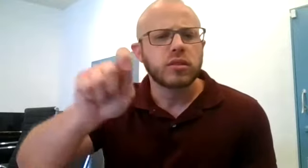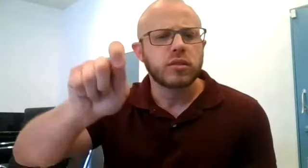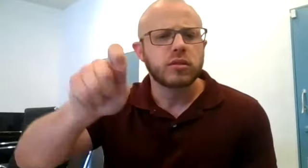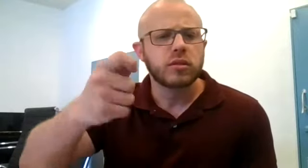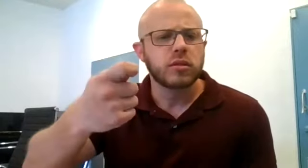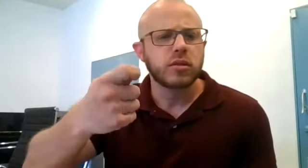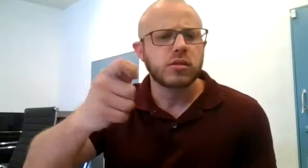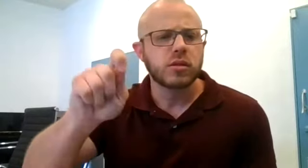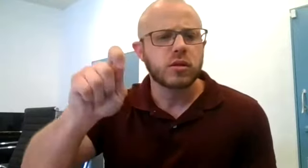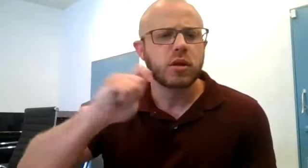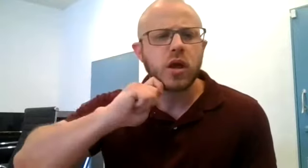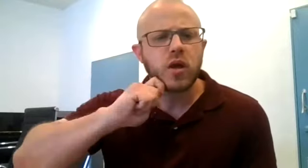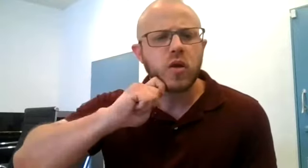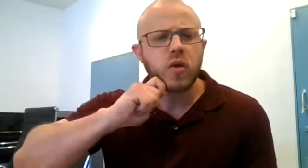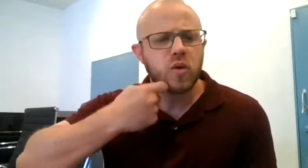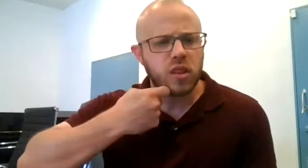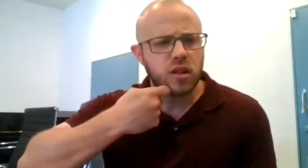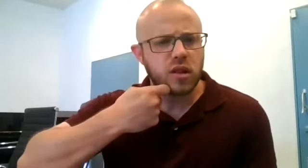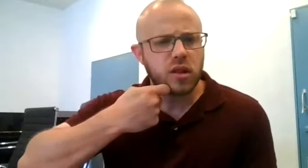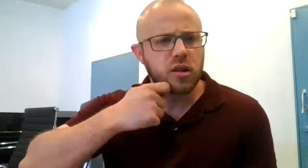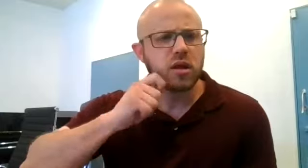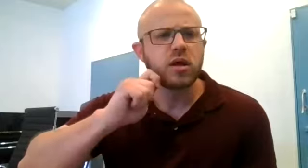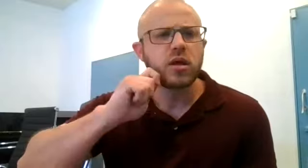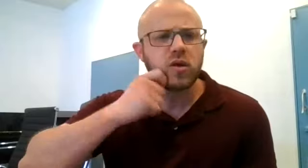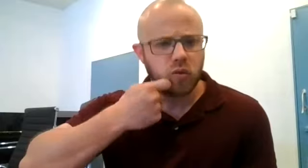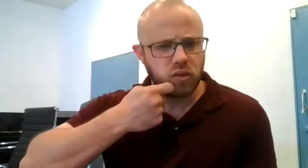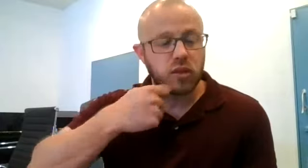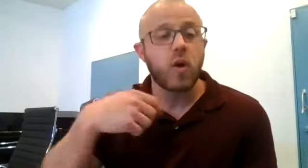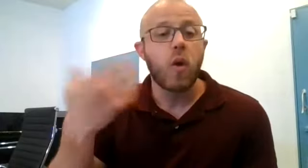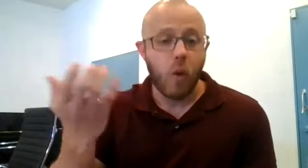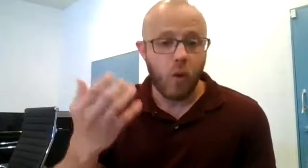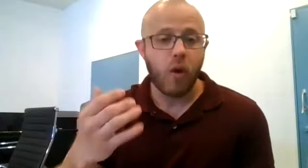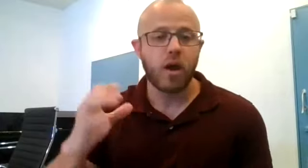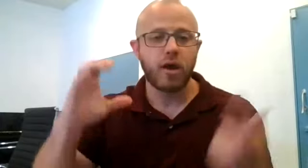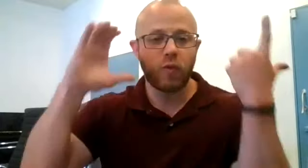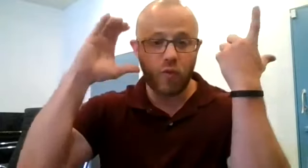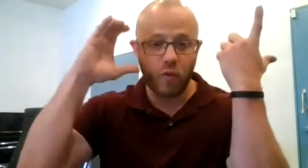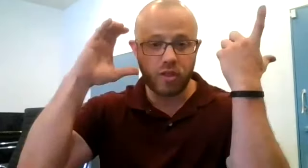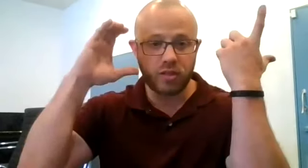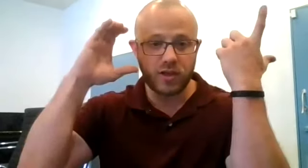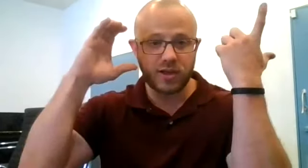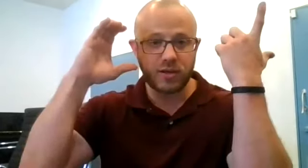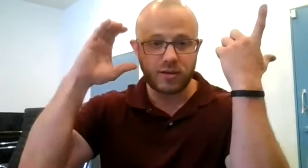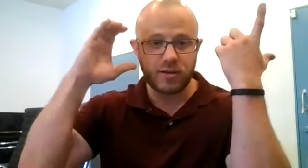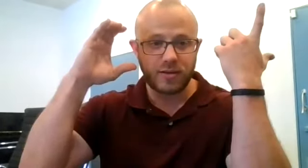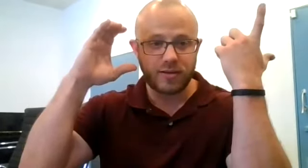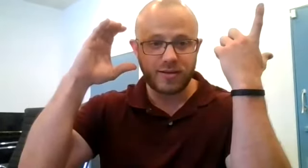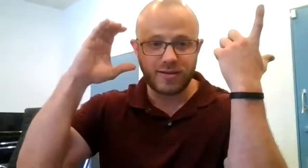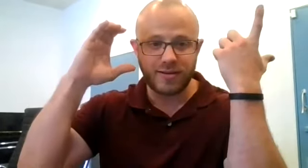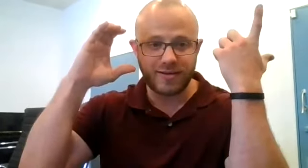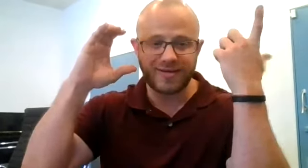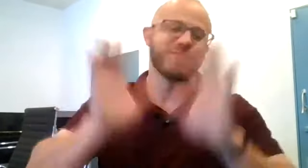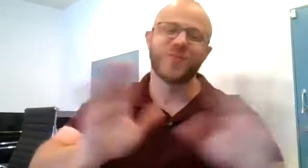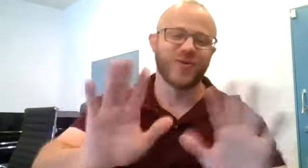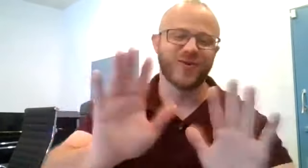Cool. Closed X hand. Cool. Twist forward. Cool. Or cool. Be funny.